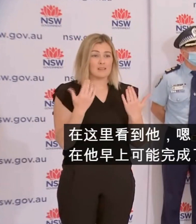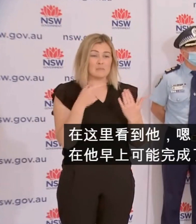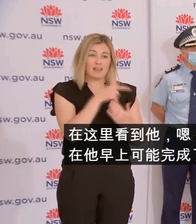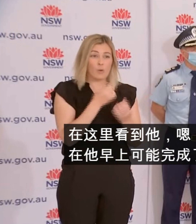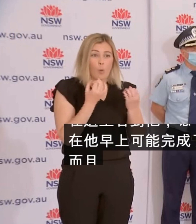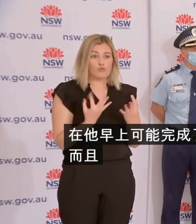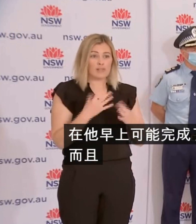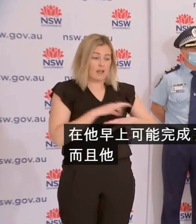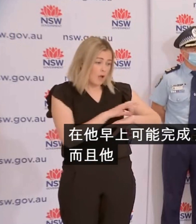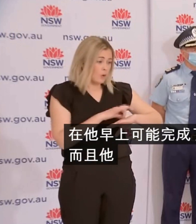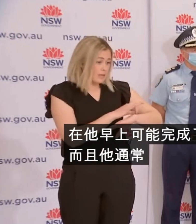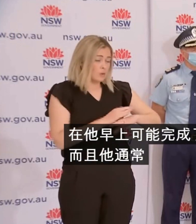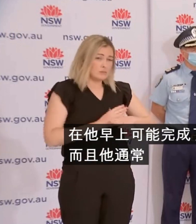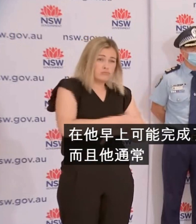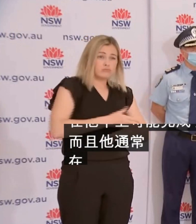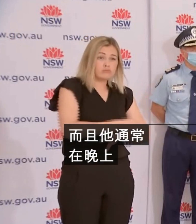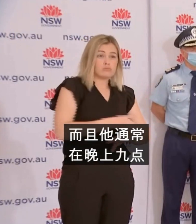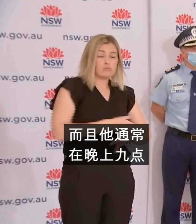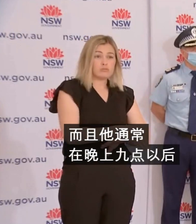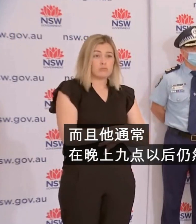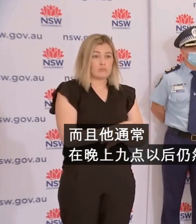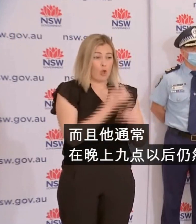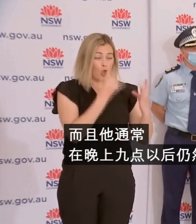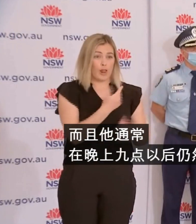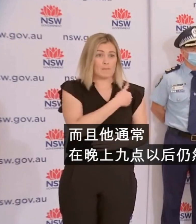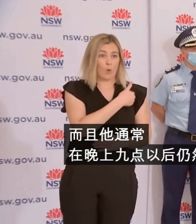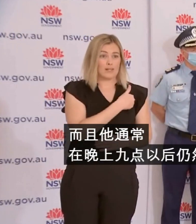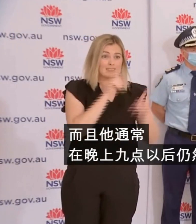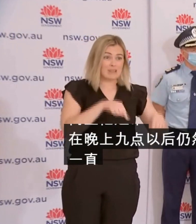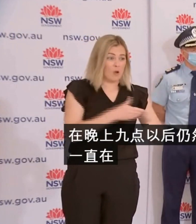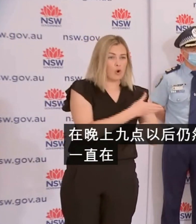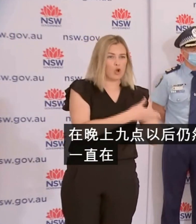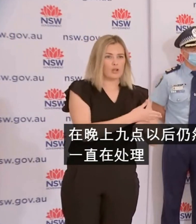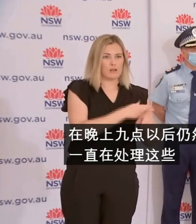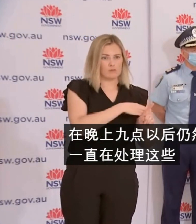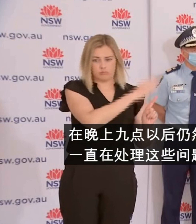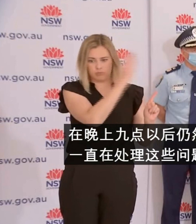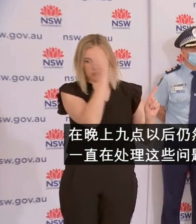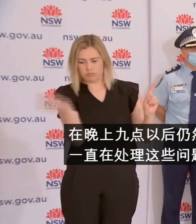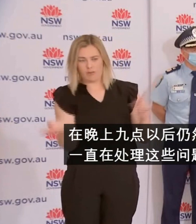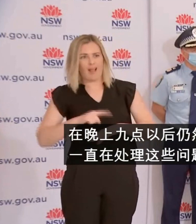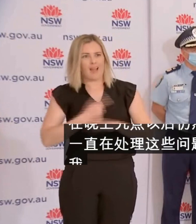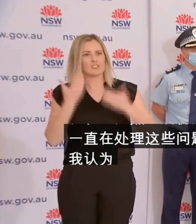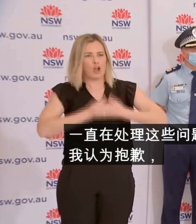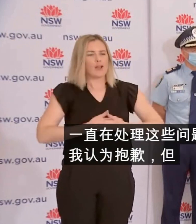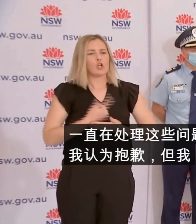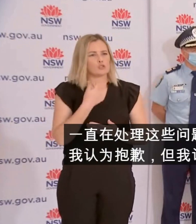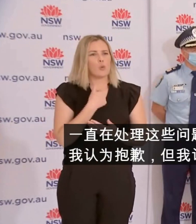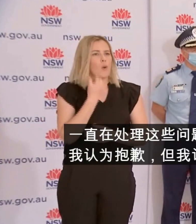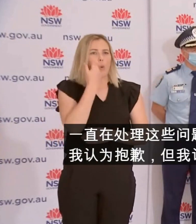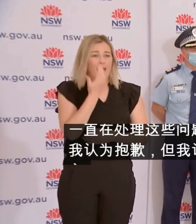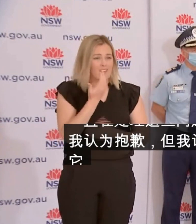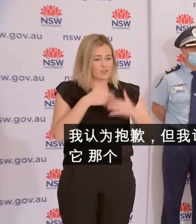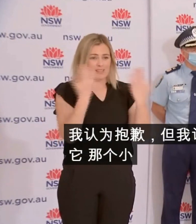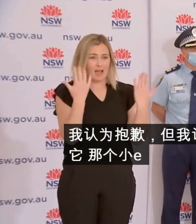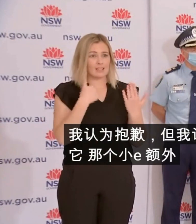done hours of work in the morning, and he's still here usually till 8 or 9 o'clock at night. So we're working on these issues all the time. But I